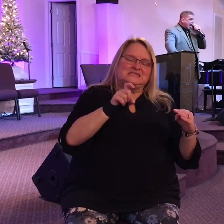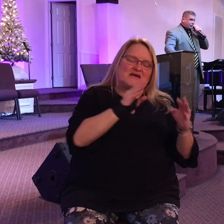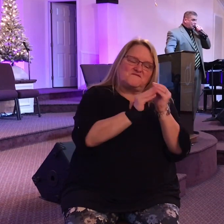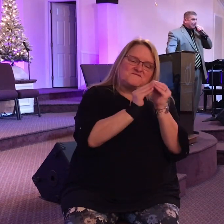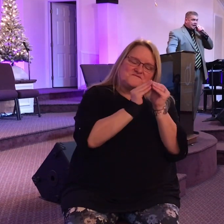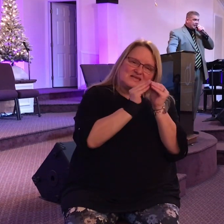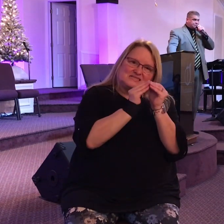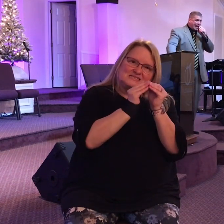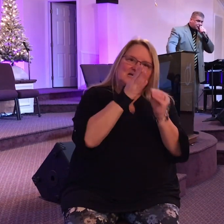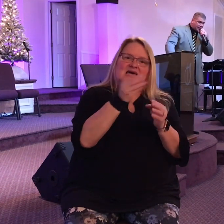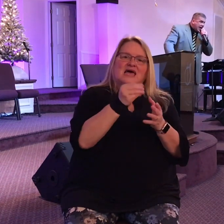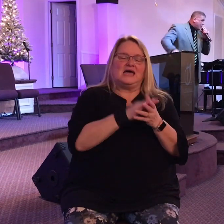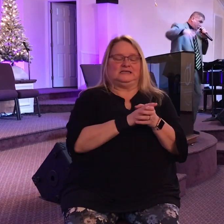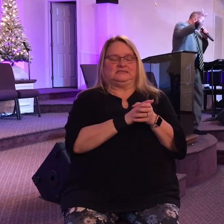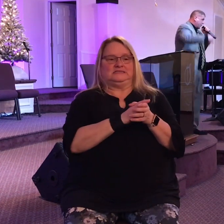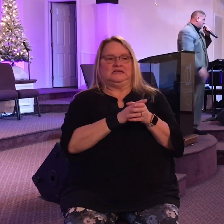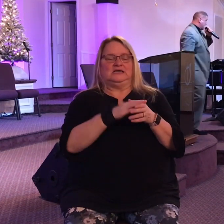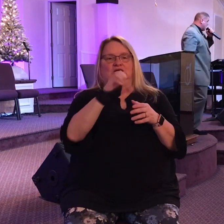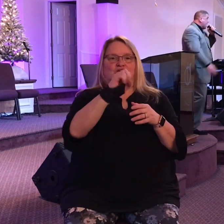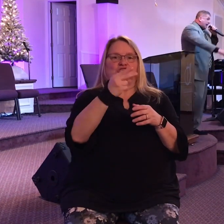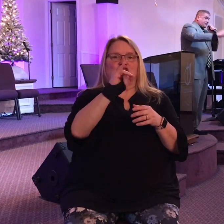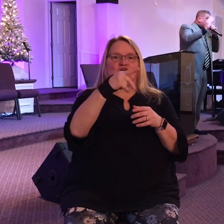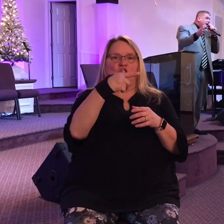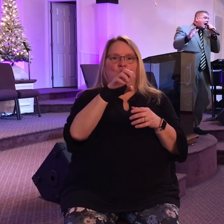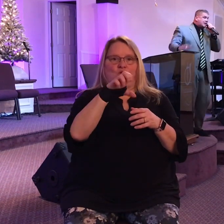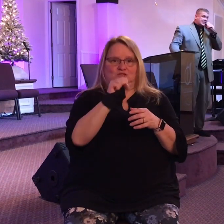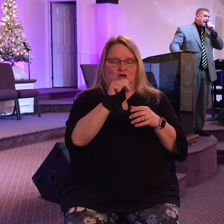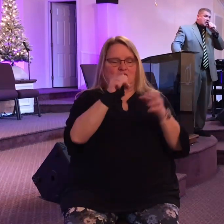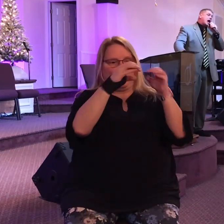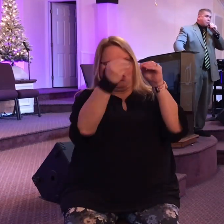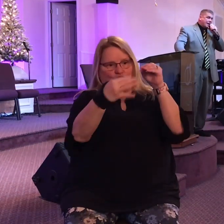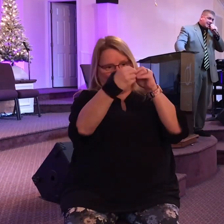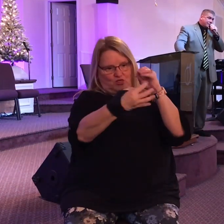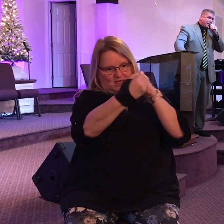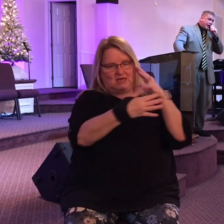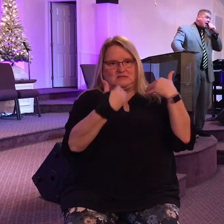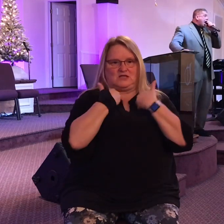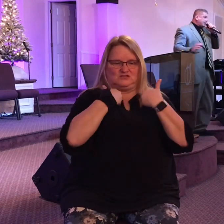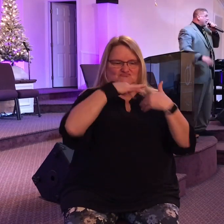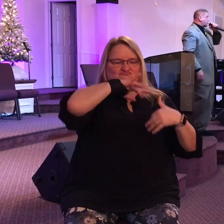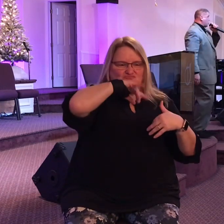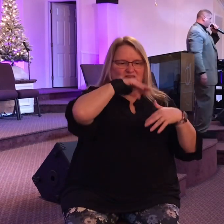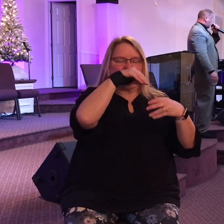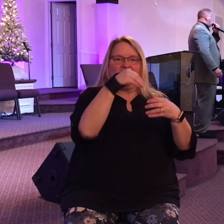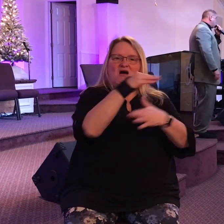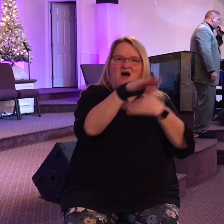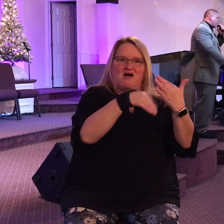help me, and the driveway needs patching, and the roof is leaking, if the little house has got cobwebs everywhere, and you're not sure if it's haunted